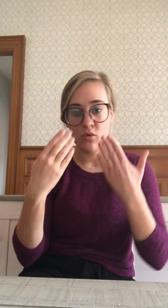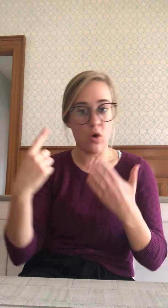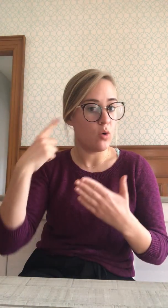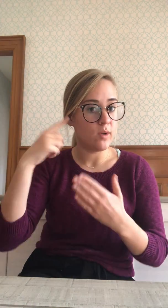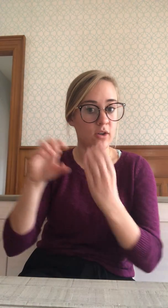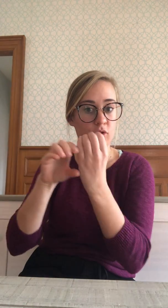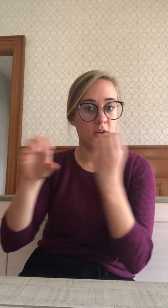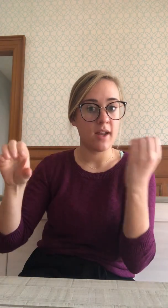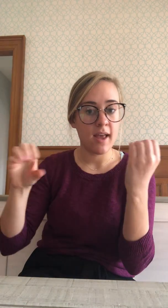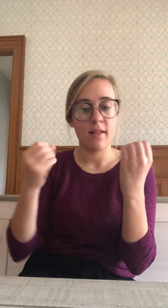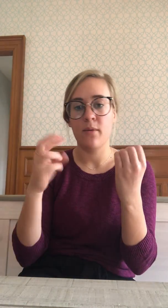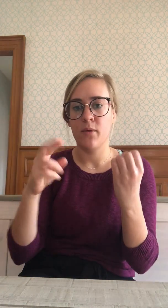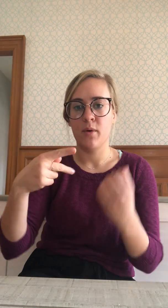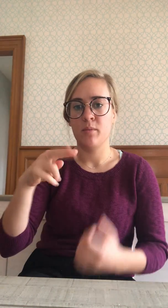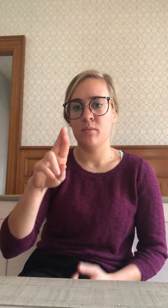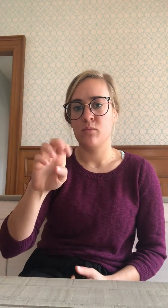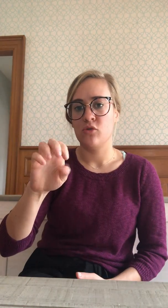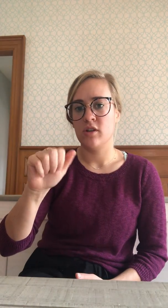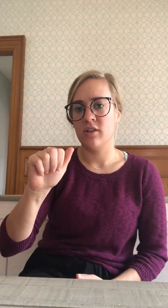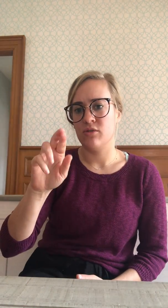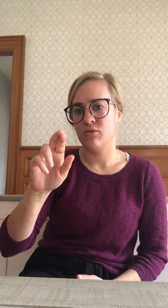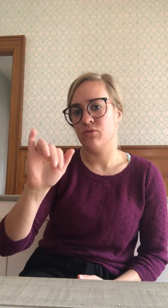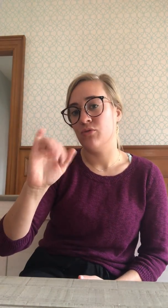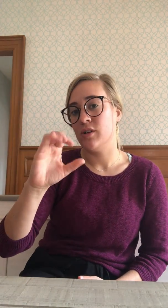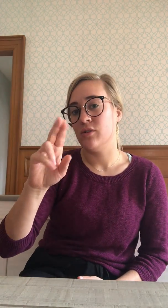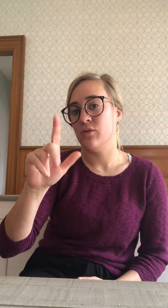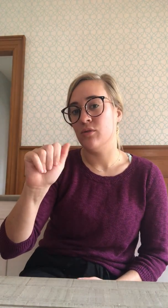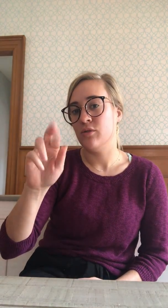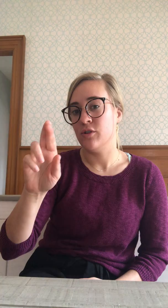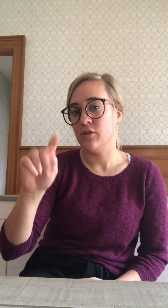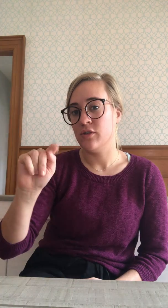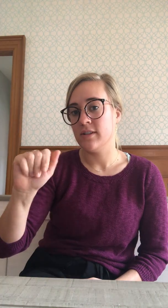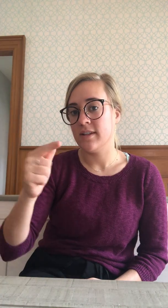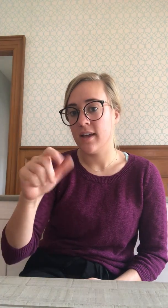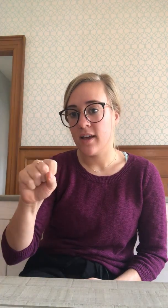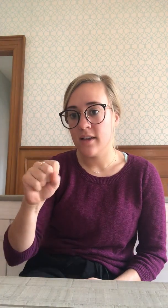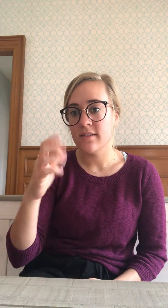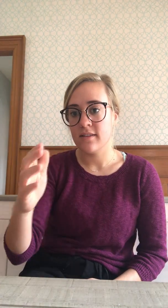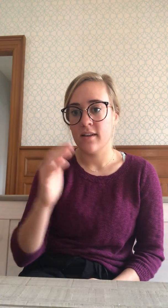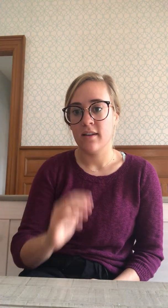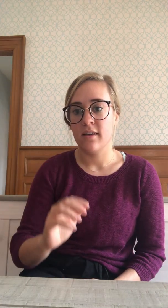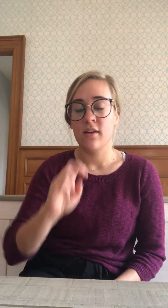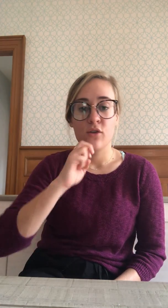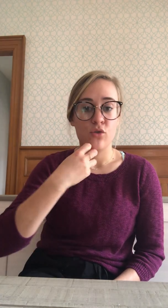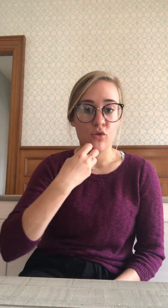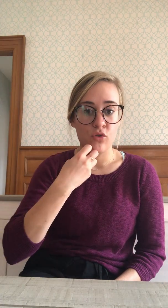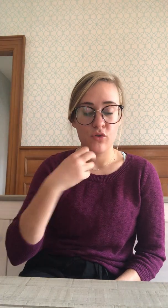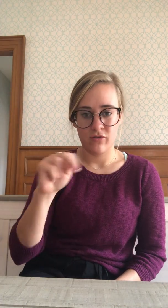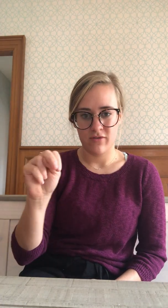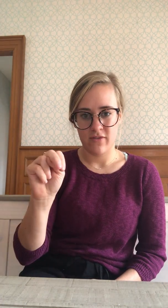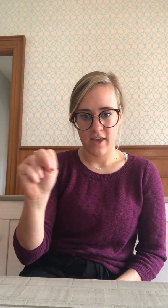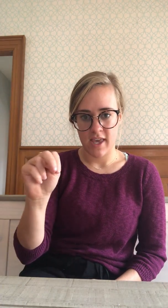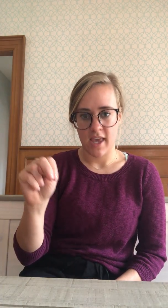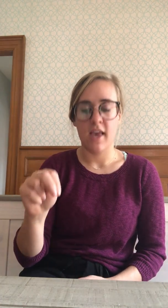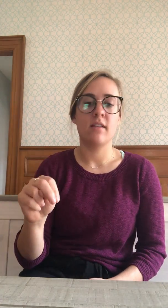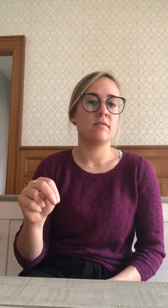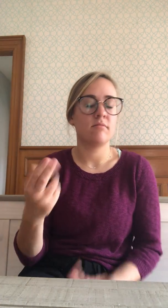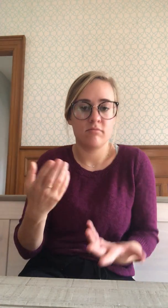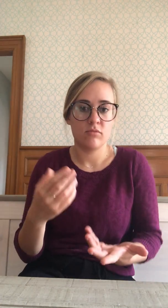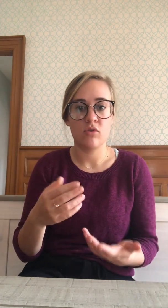tags. N stands for nerve. There could be no effects or all branches of the facial nerve could be affected.